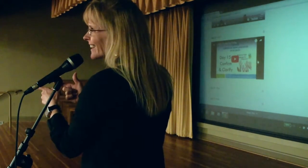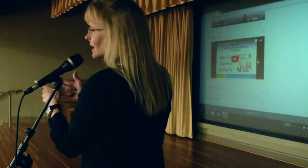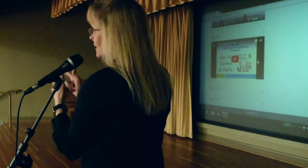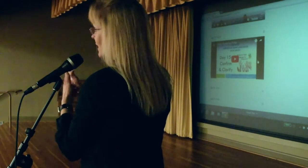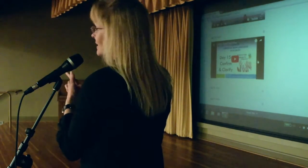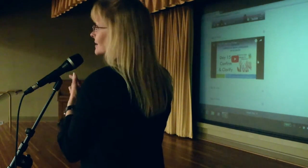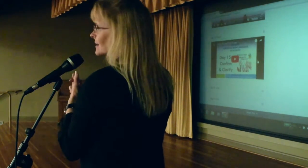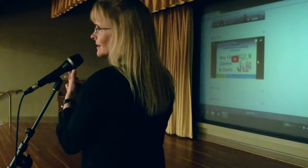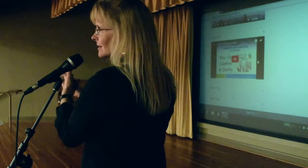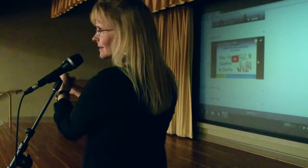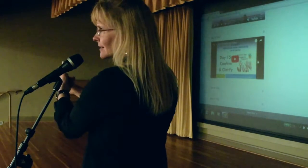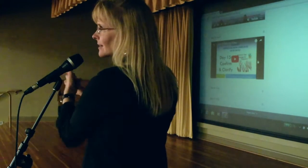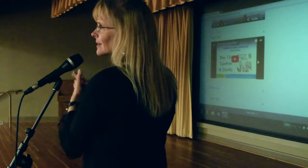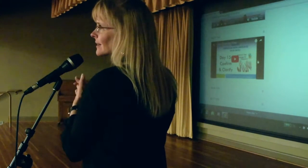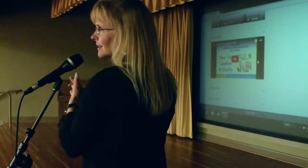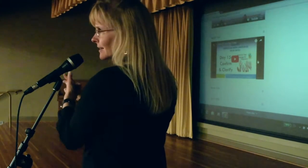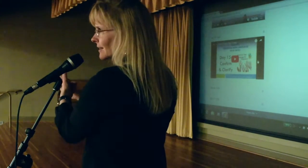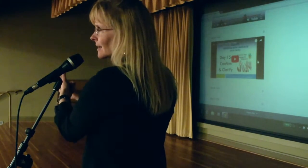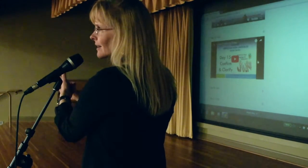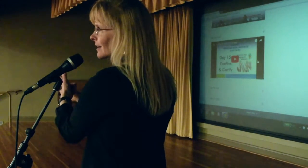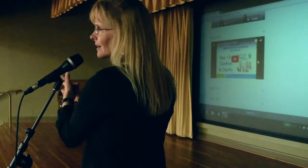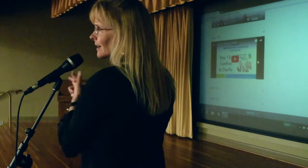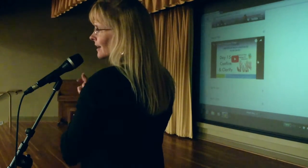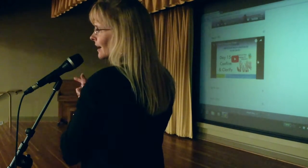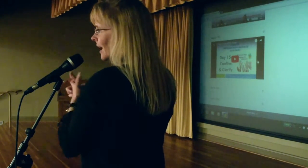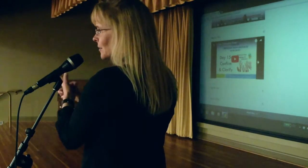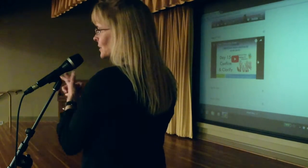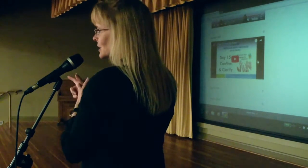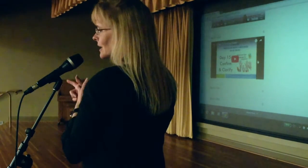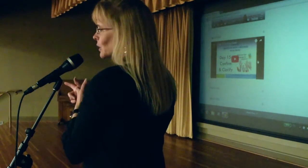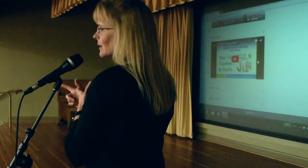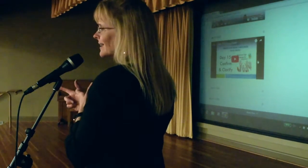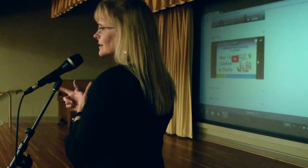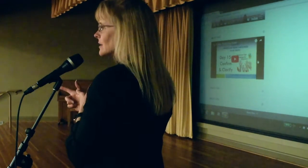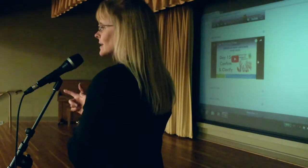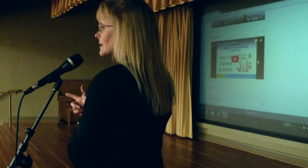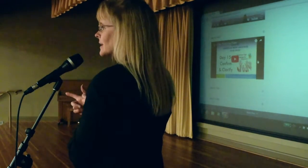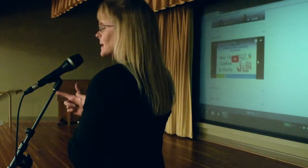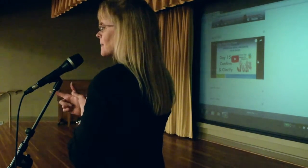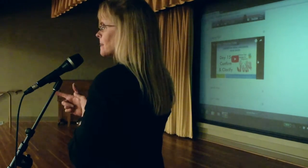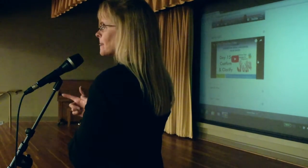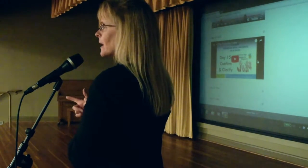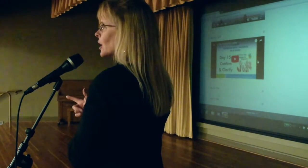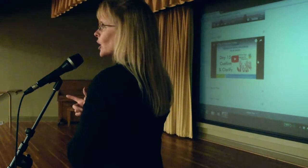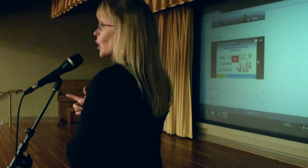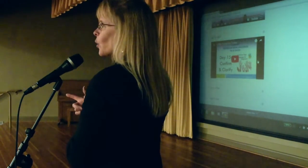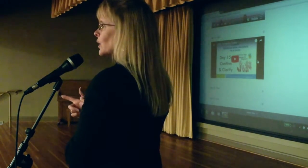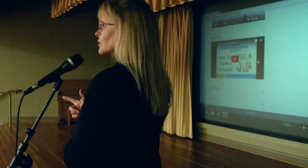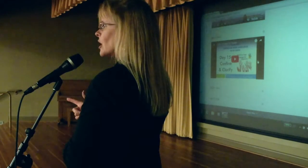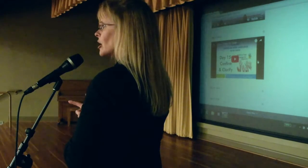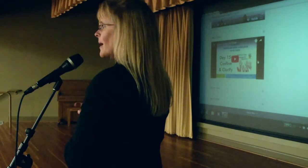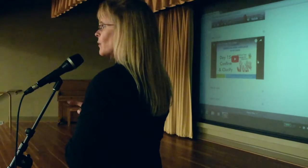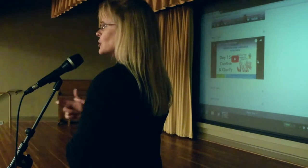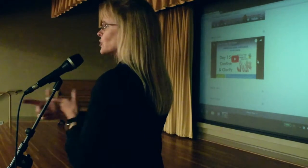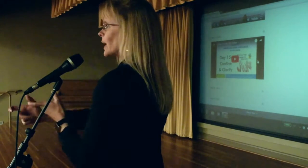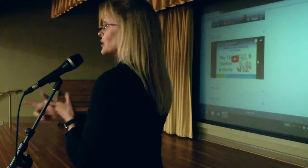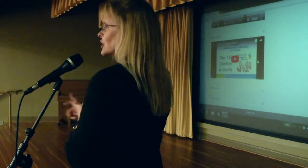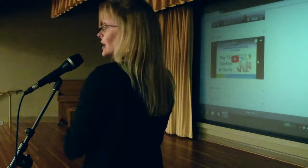opposite? Yes. You can do the opposite, or do you do the same? You just, well, it's, Because I'm left-handed. when you talk about which direction to